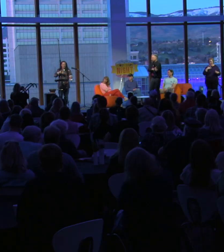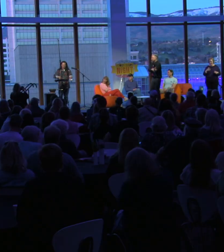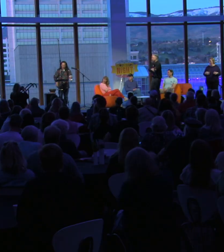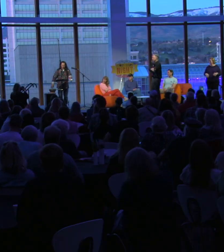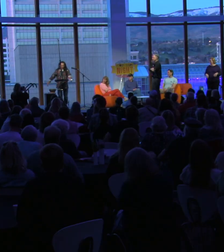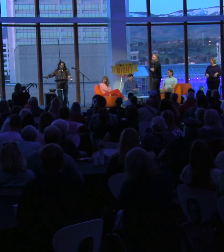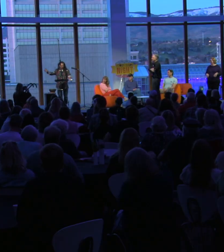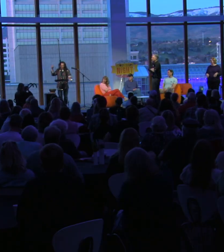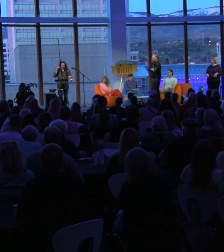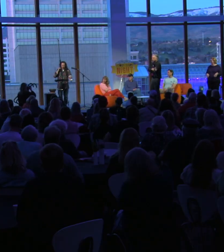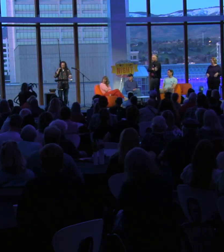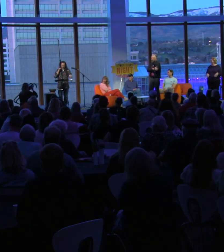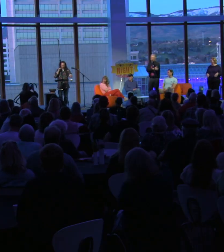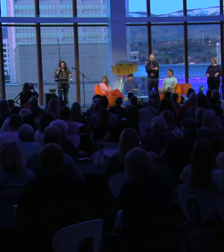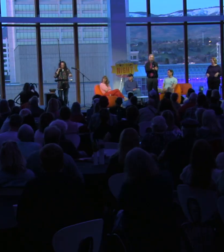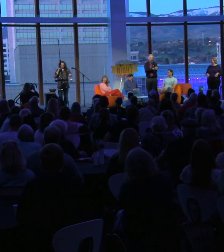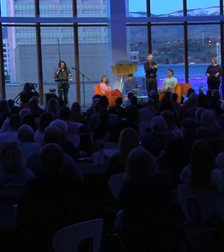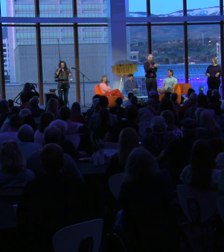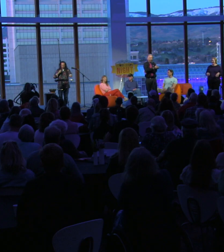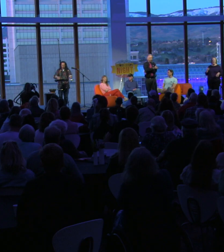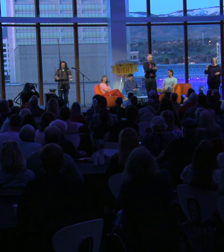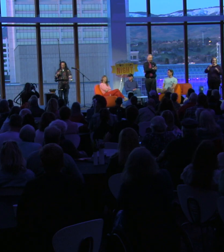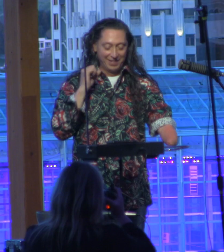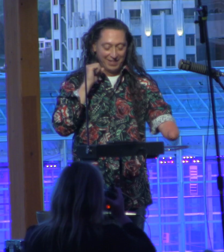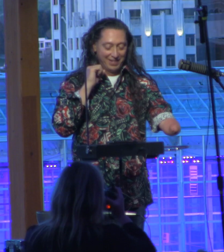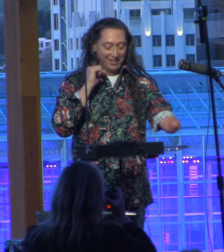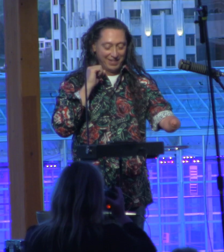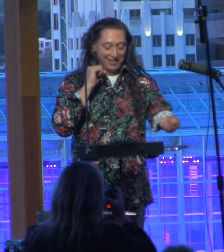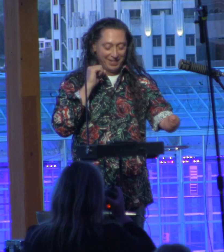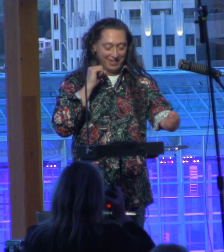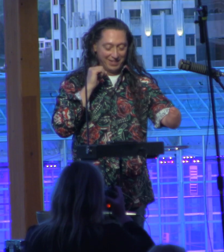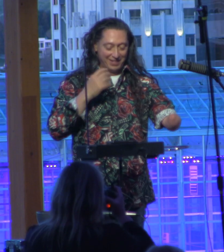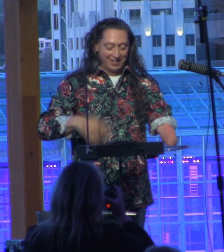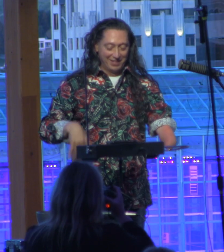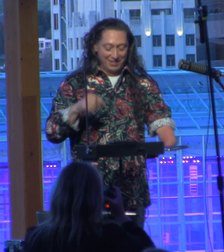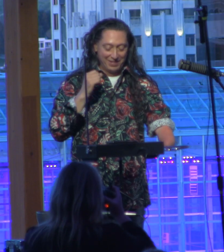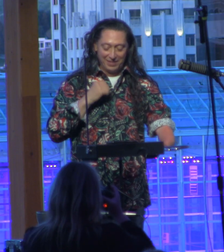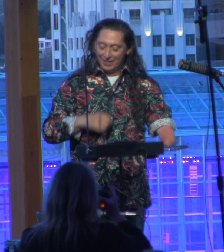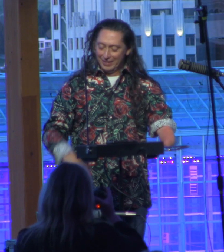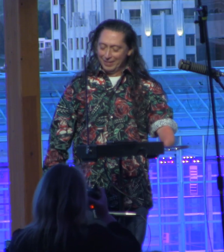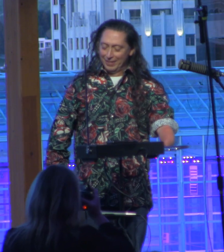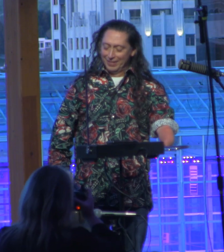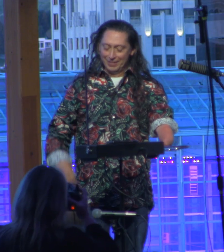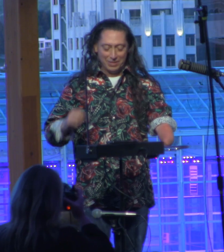hang with me. Hold on. Here we go. So this is how they sang it at the bar in Sumter.